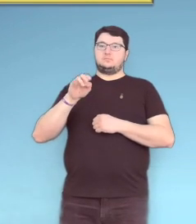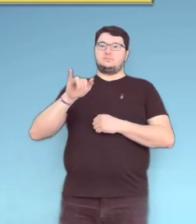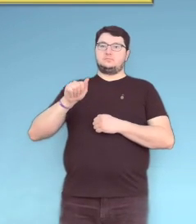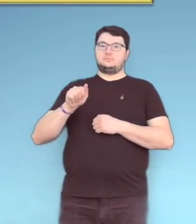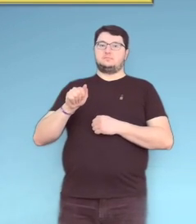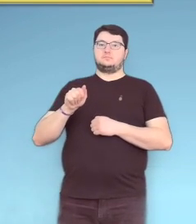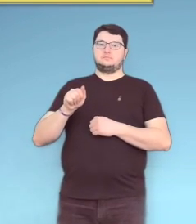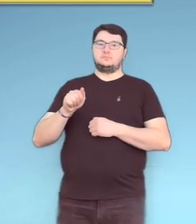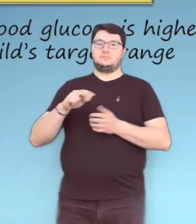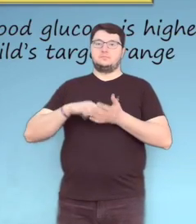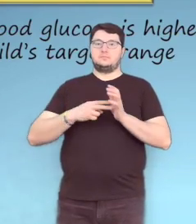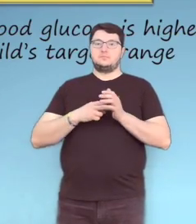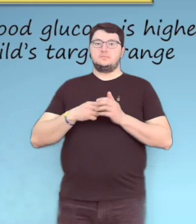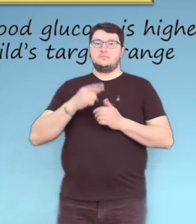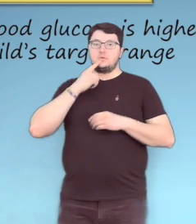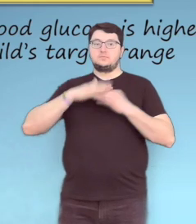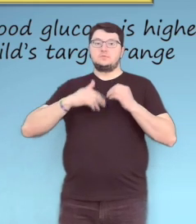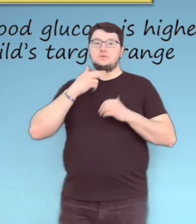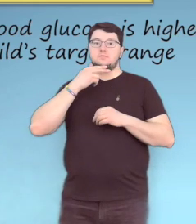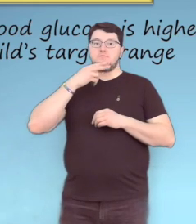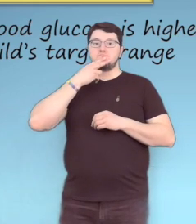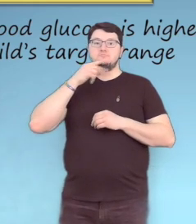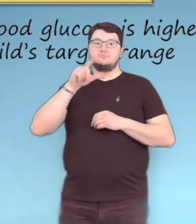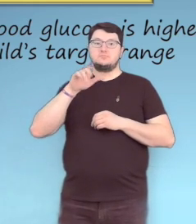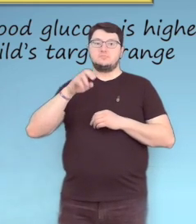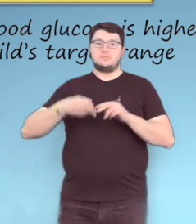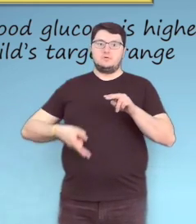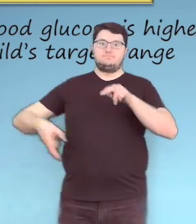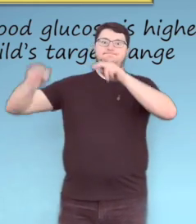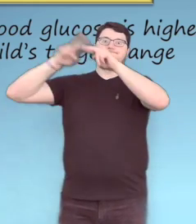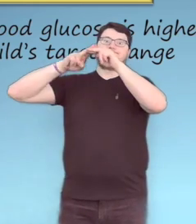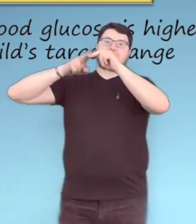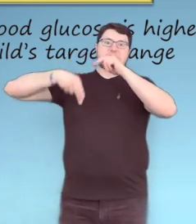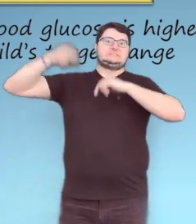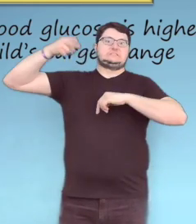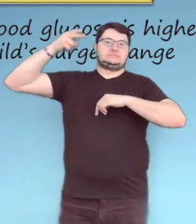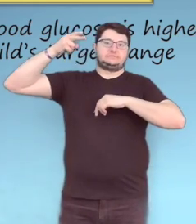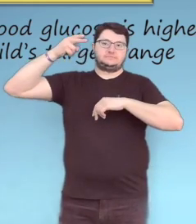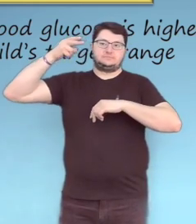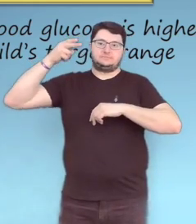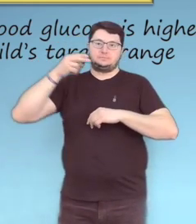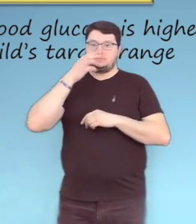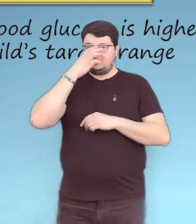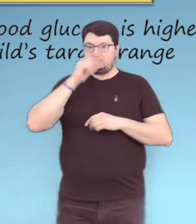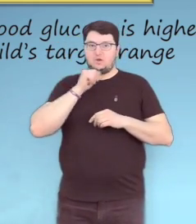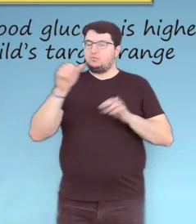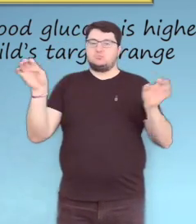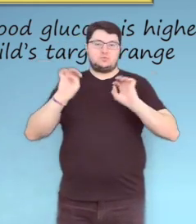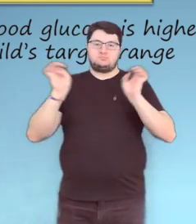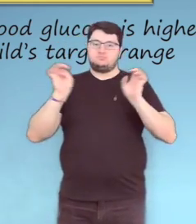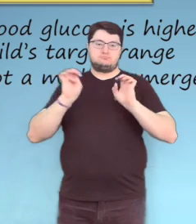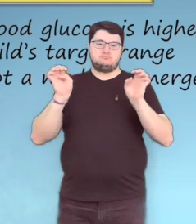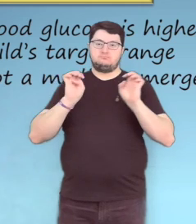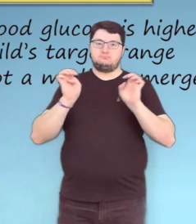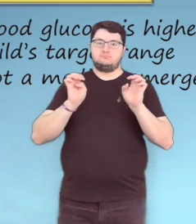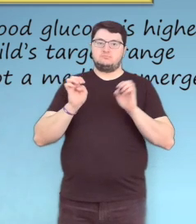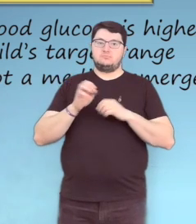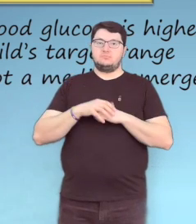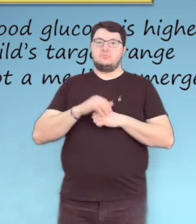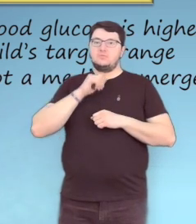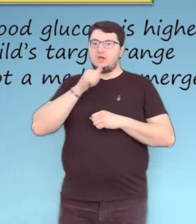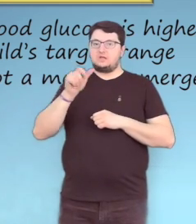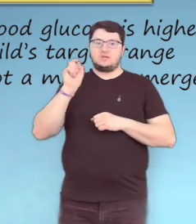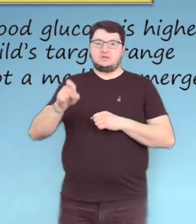Hyperglycemia occurs when blood glucose is higher than the child's target range. Hyperglycemia is not a medical